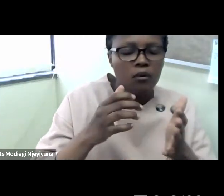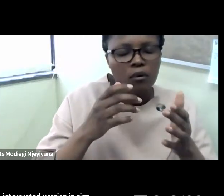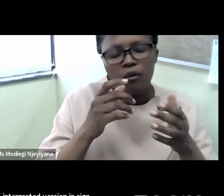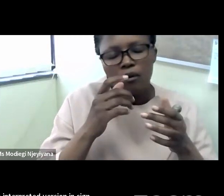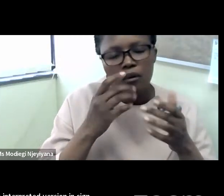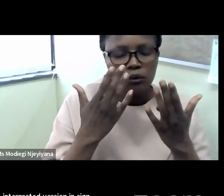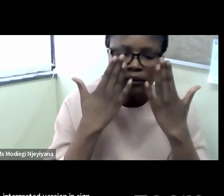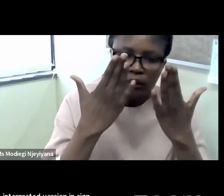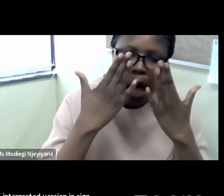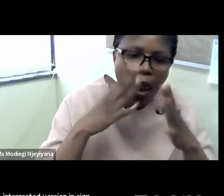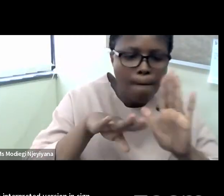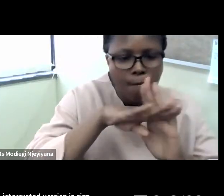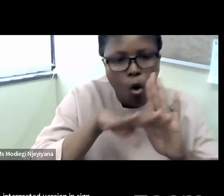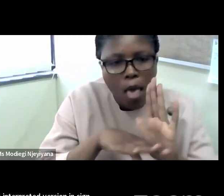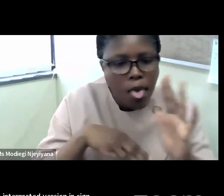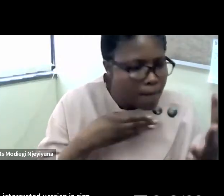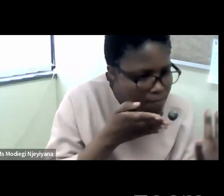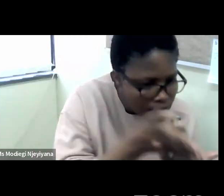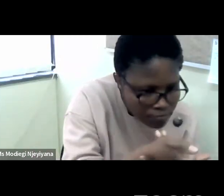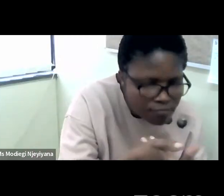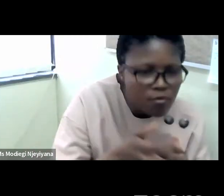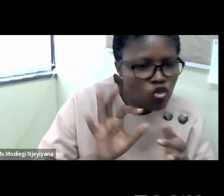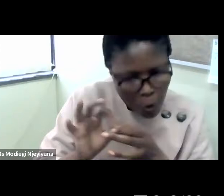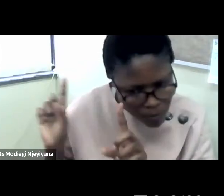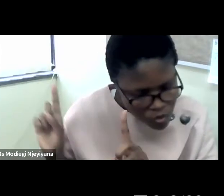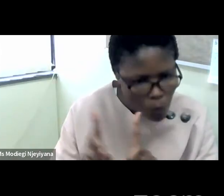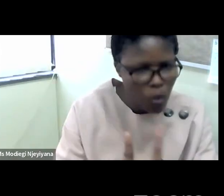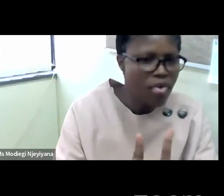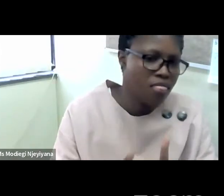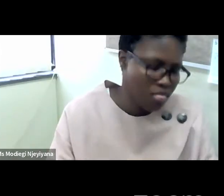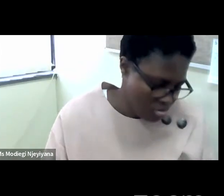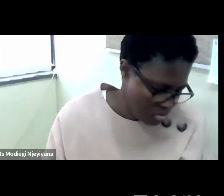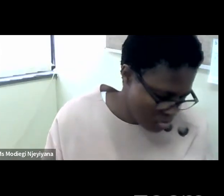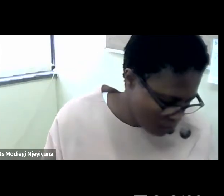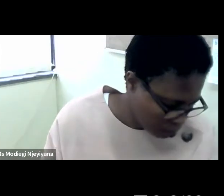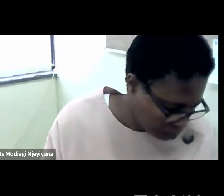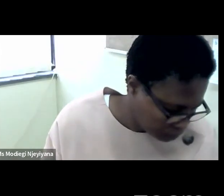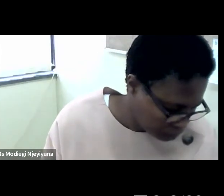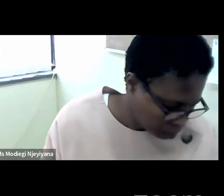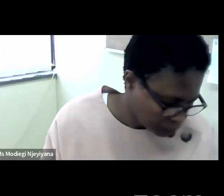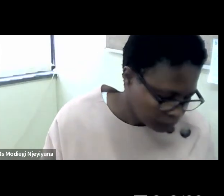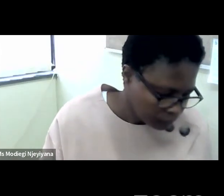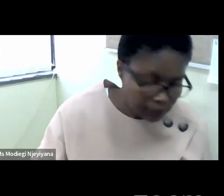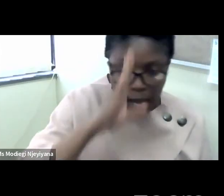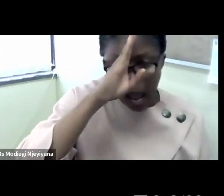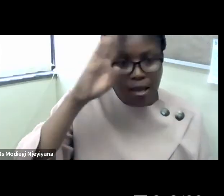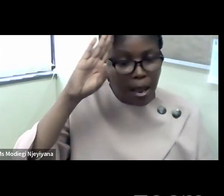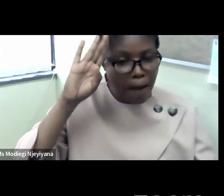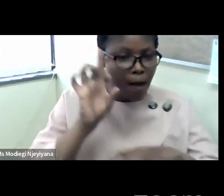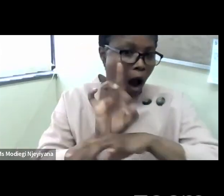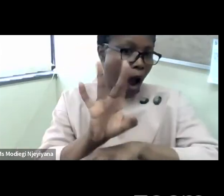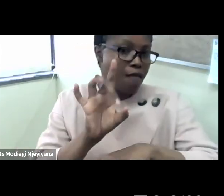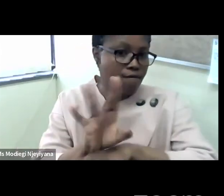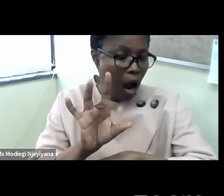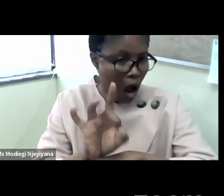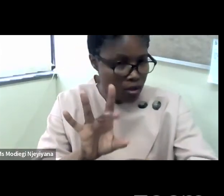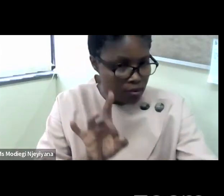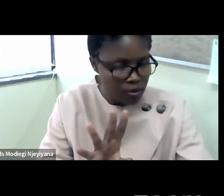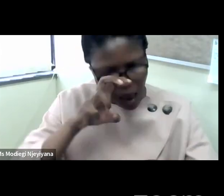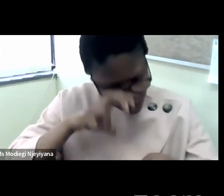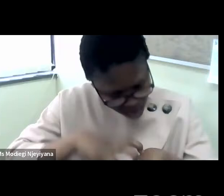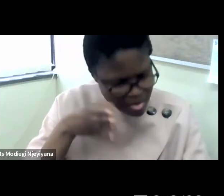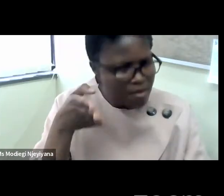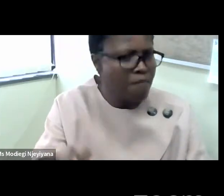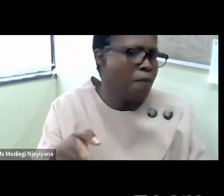Have the interpreters available during the application process, during the program of visiting different